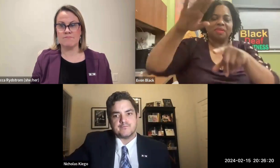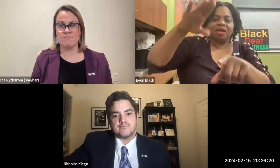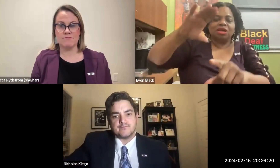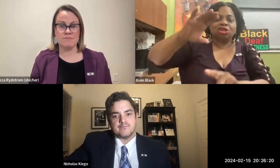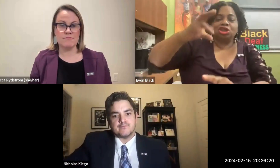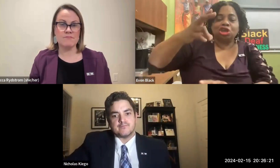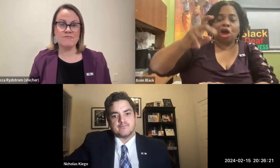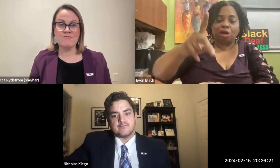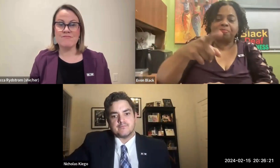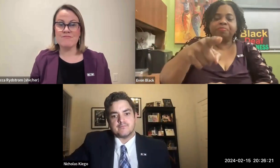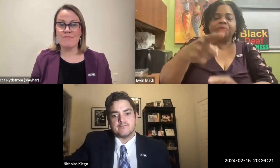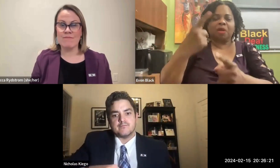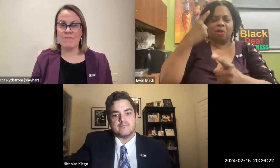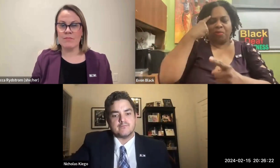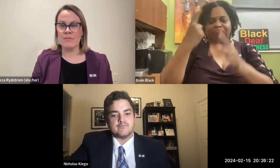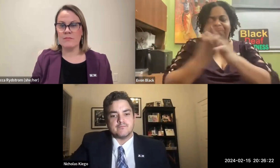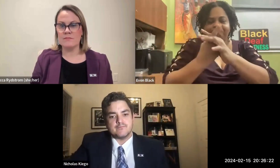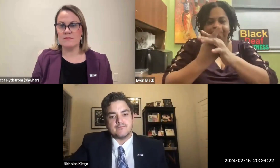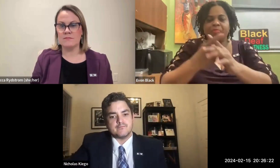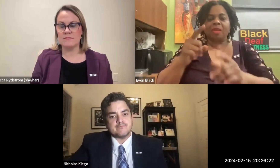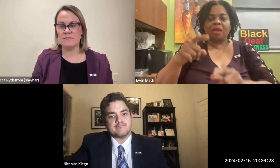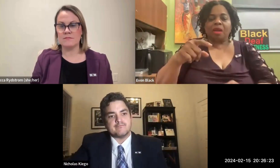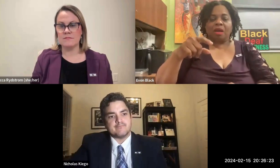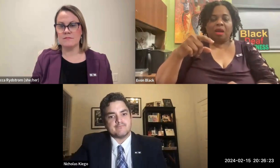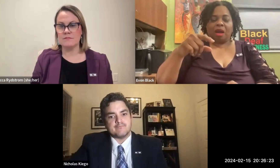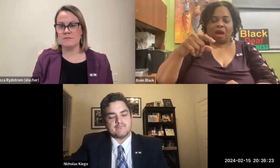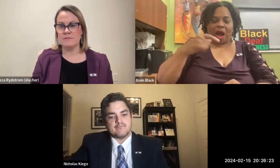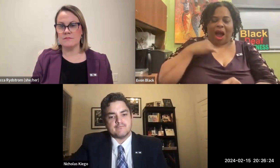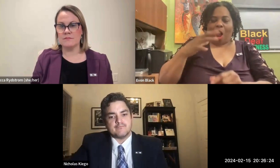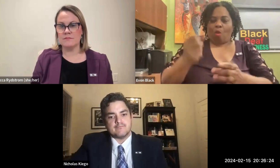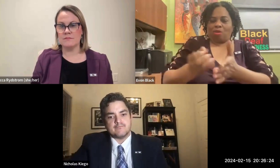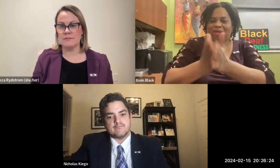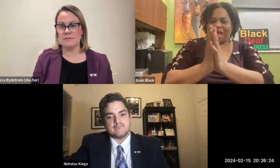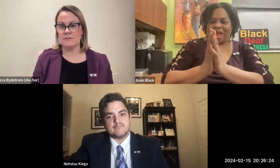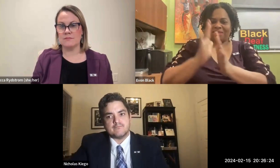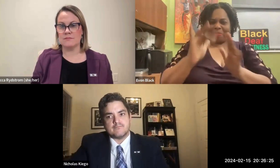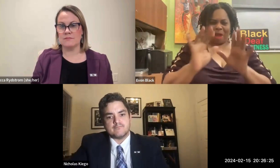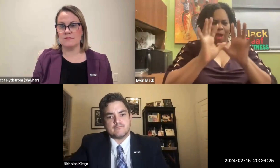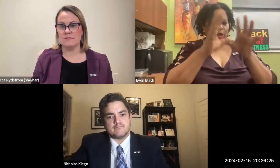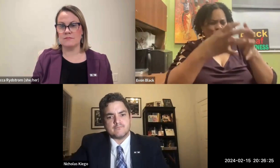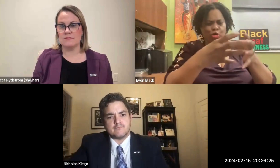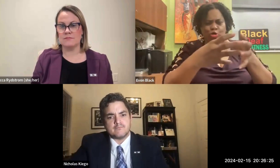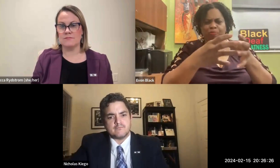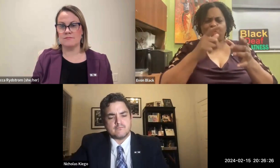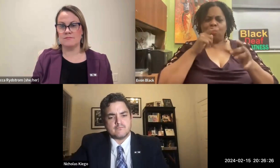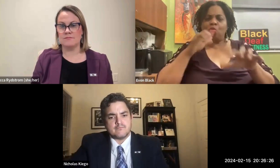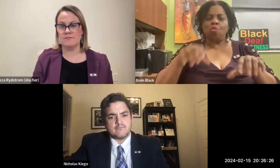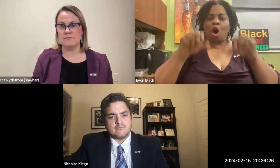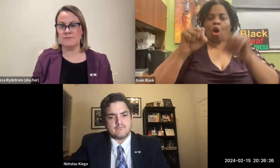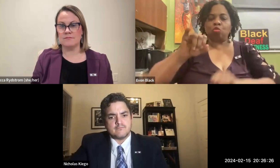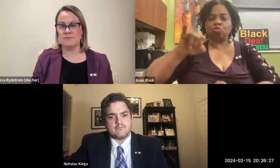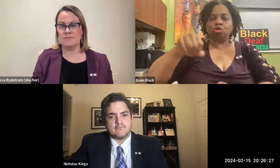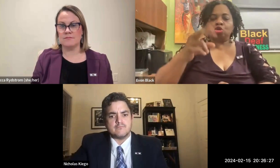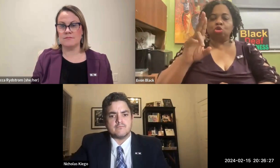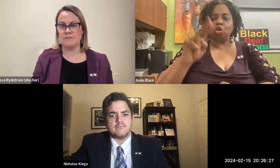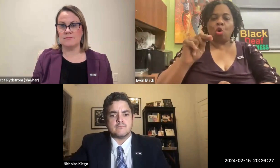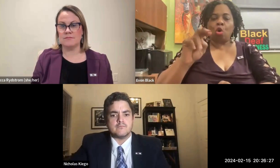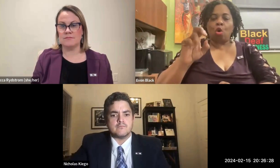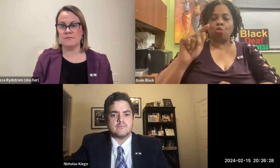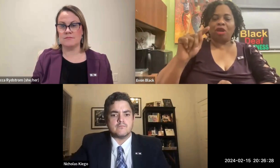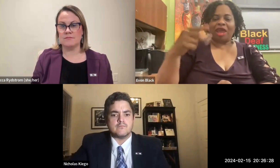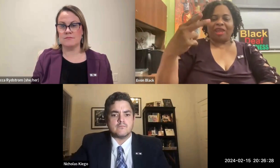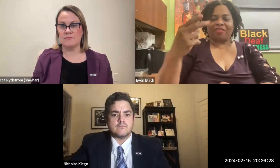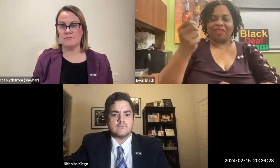whole, as well as reaching out to the hearing community. Chuck, there's one other thing I want to add here. I was asked by a group